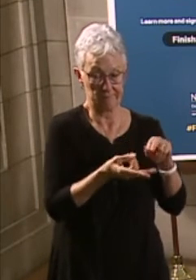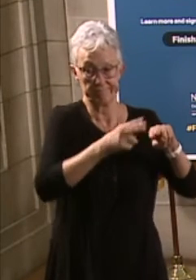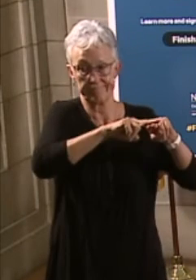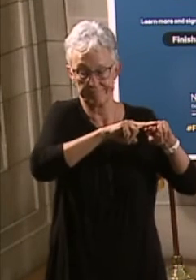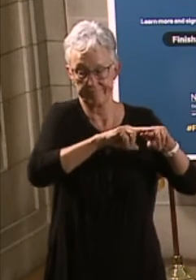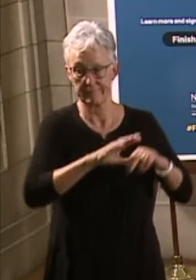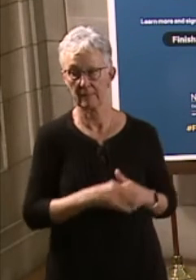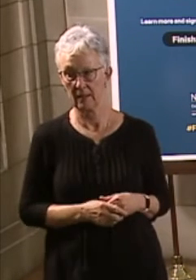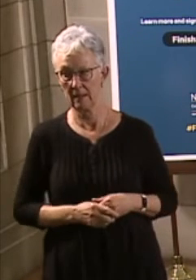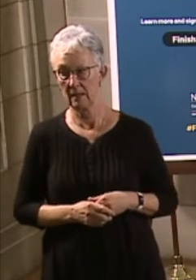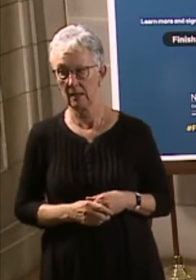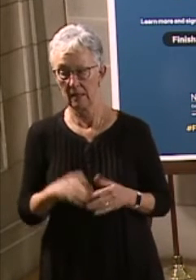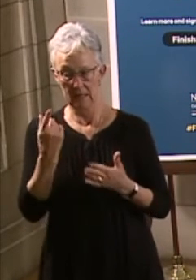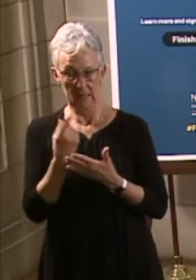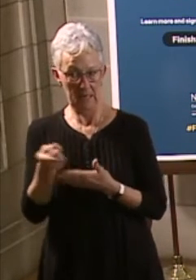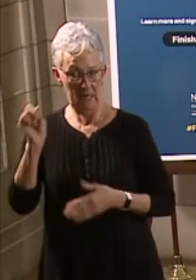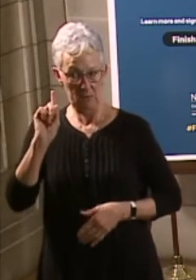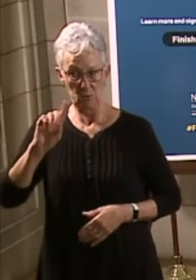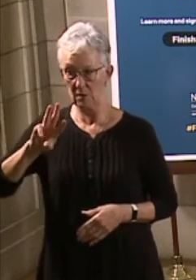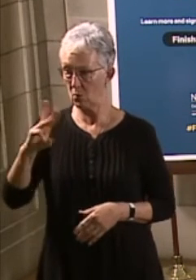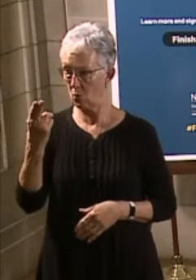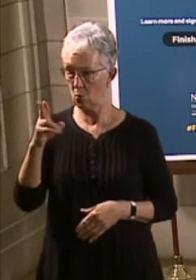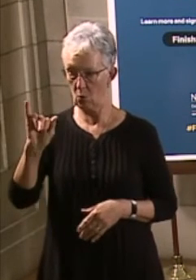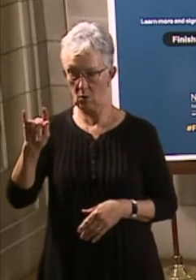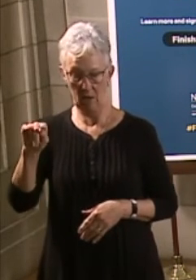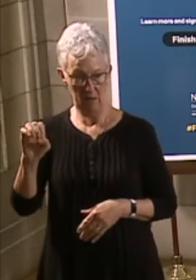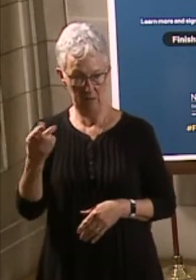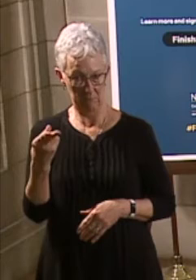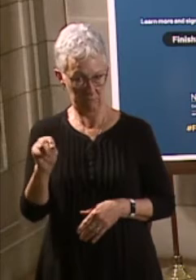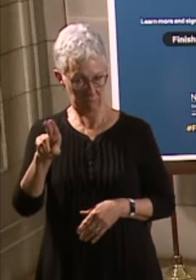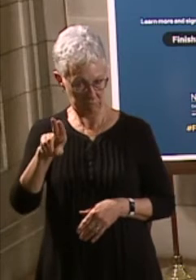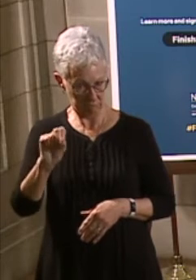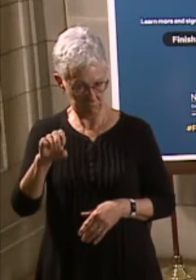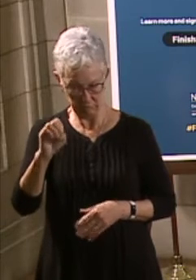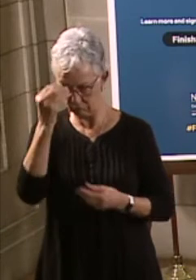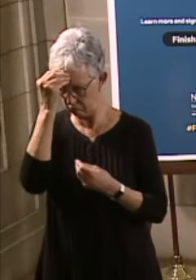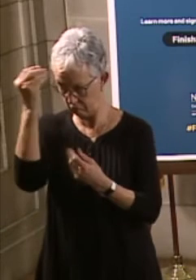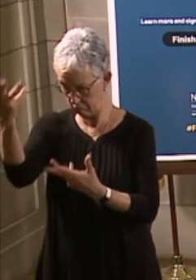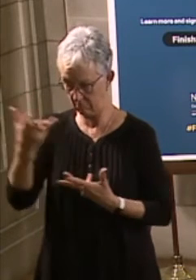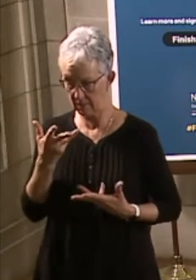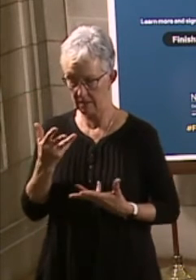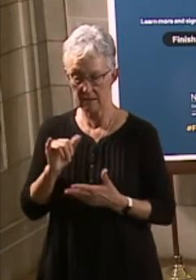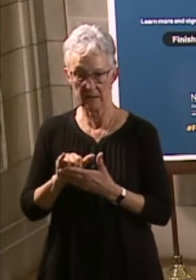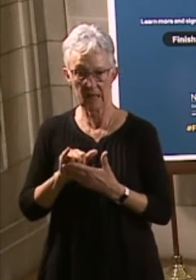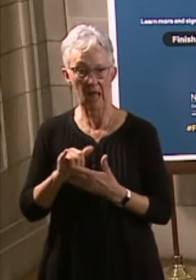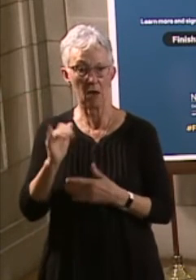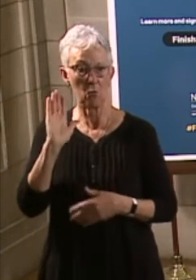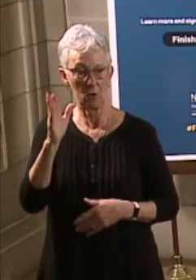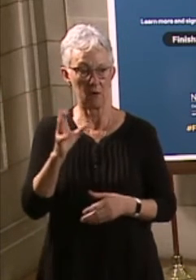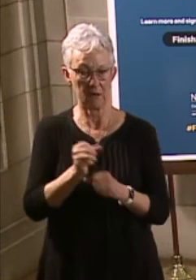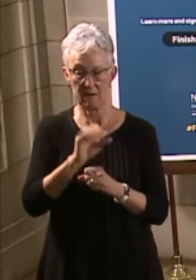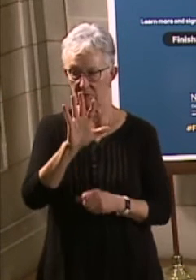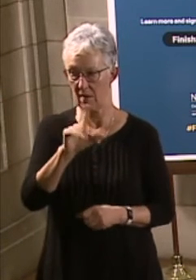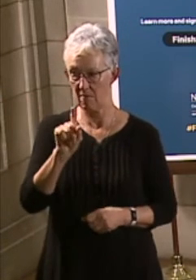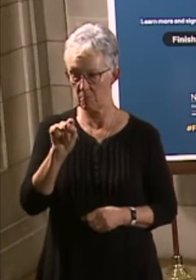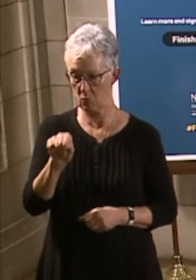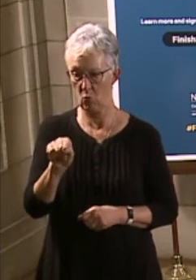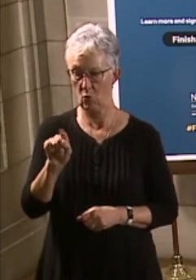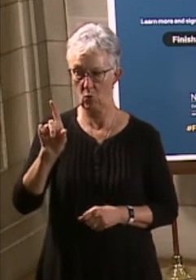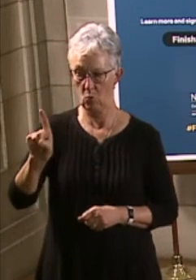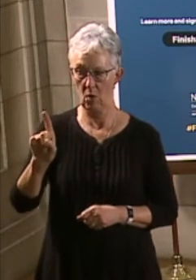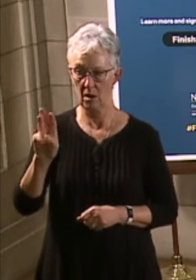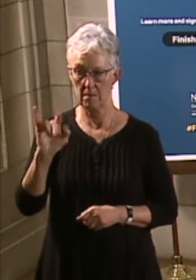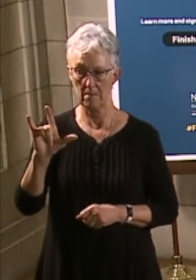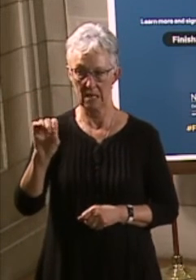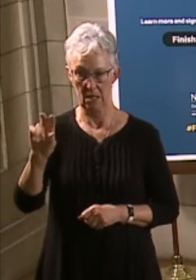week that the country as a whole will be receiving 5.1 million doses of Johnson & Johnson, which is more than double